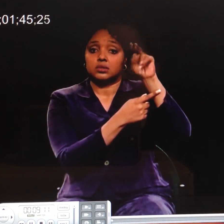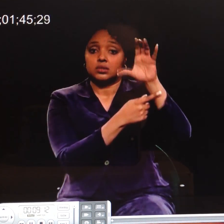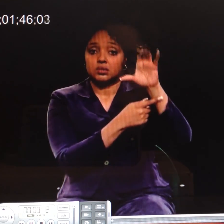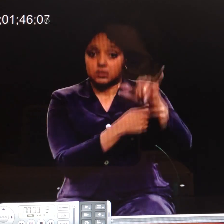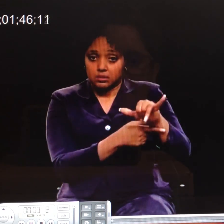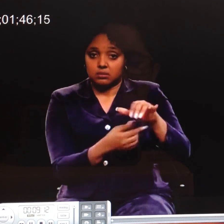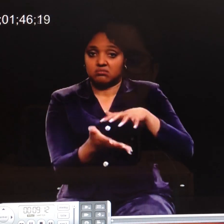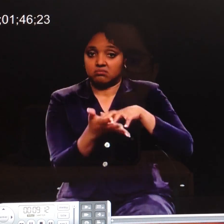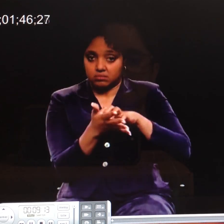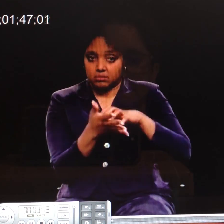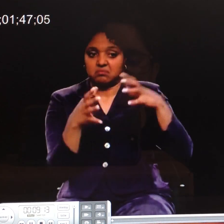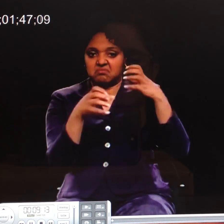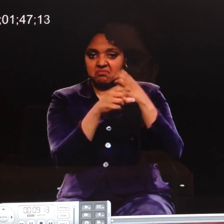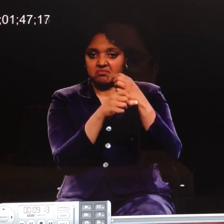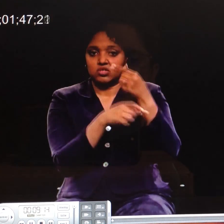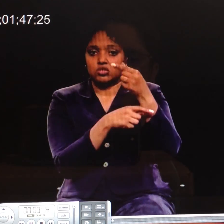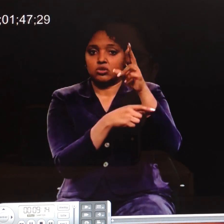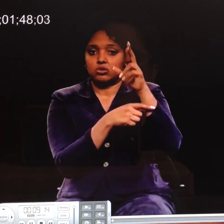Deficiency.